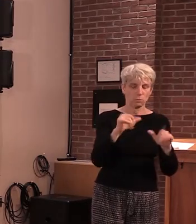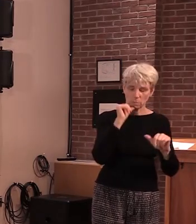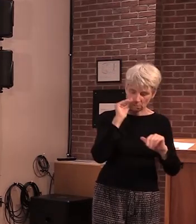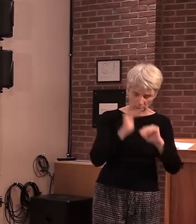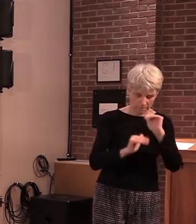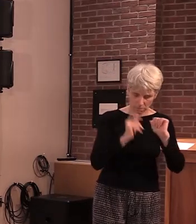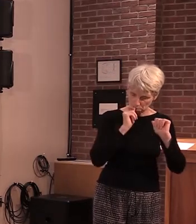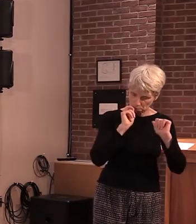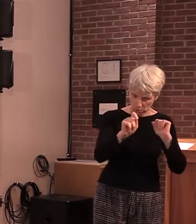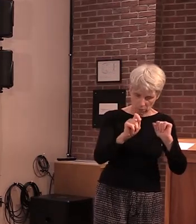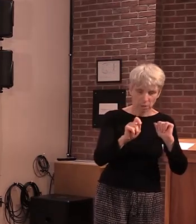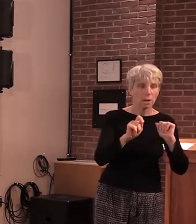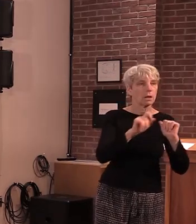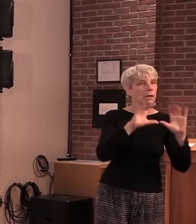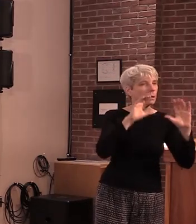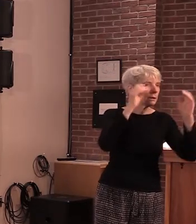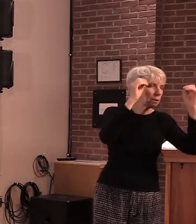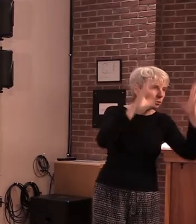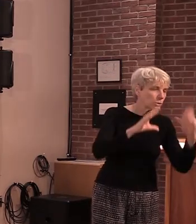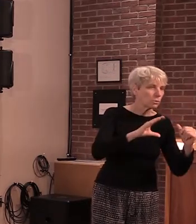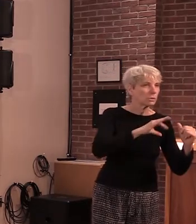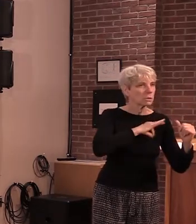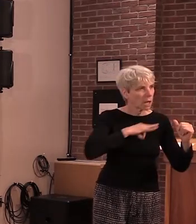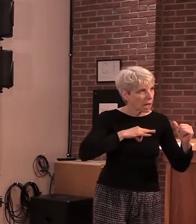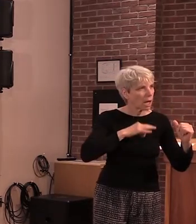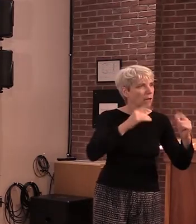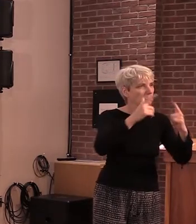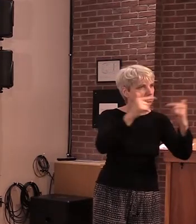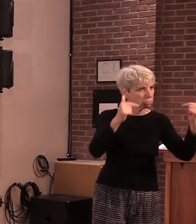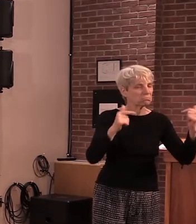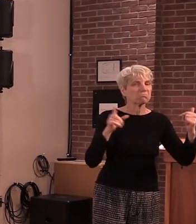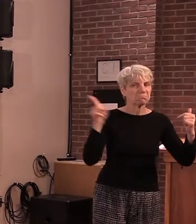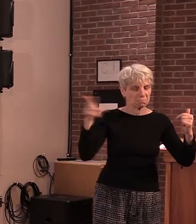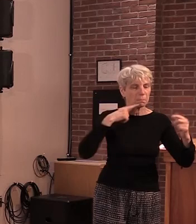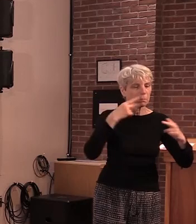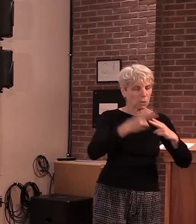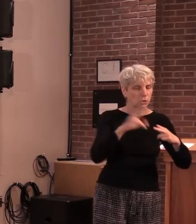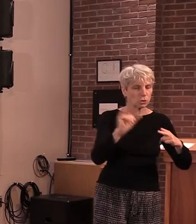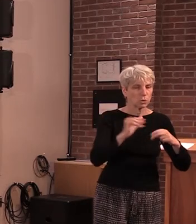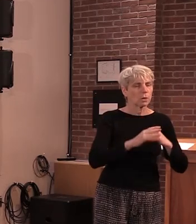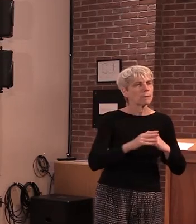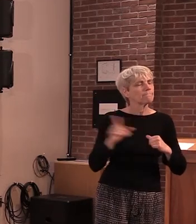goes with other staff, as you have mentioned. Do you have any sort of numbers as